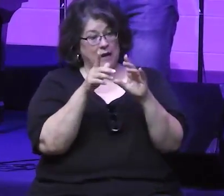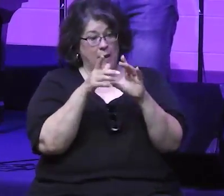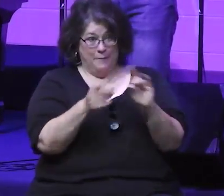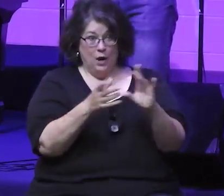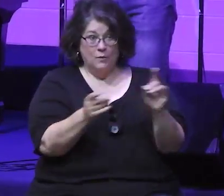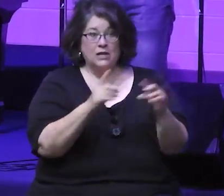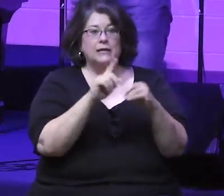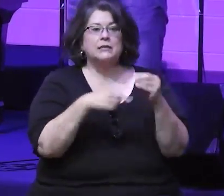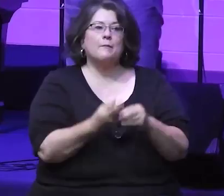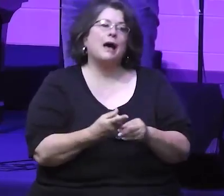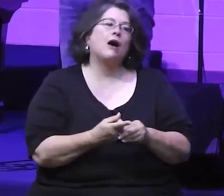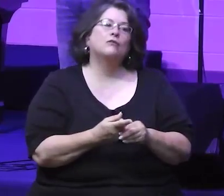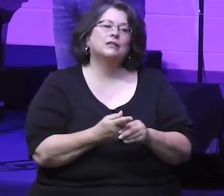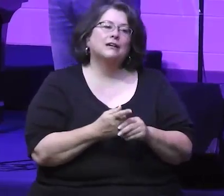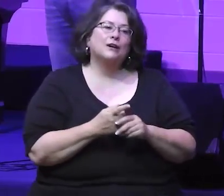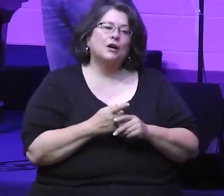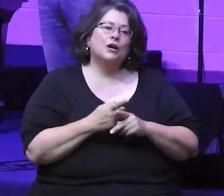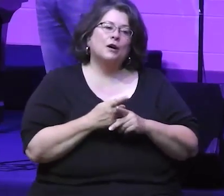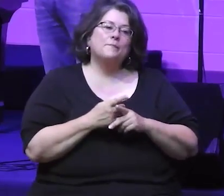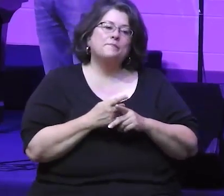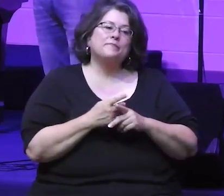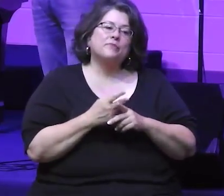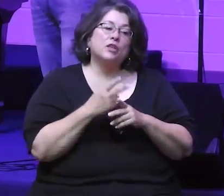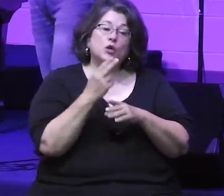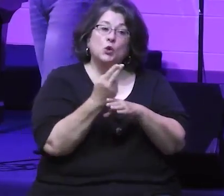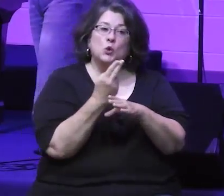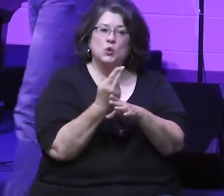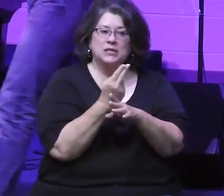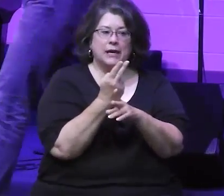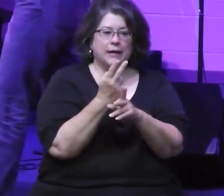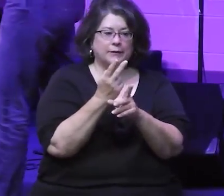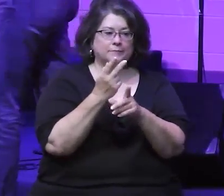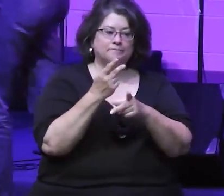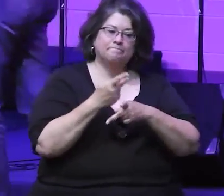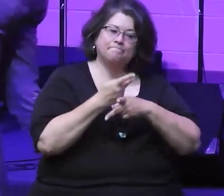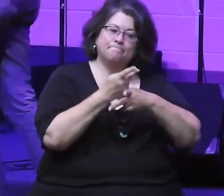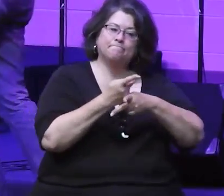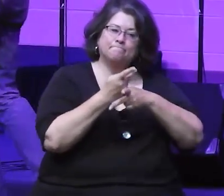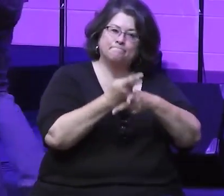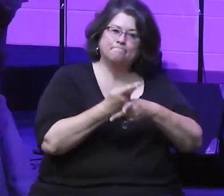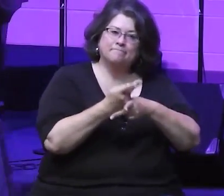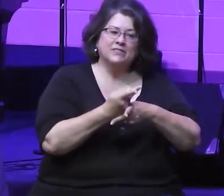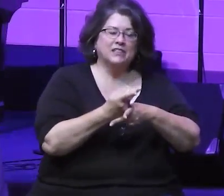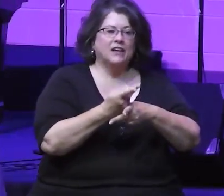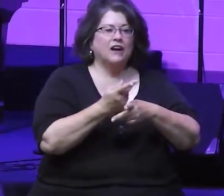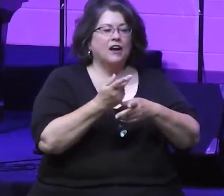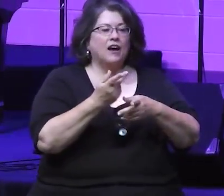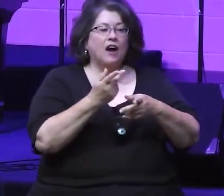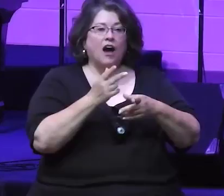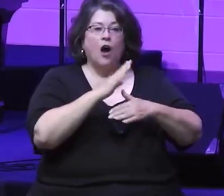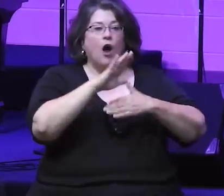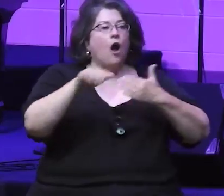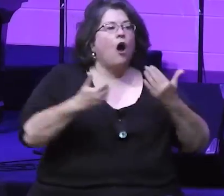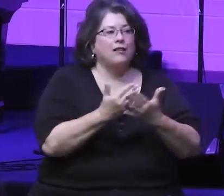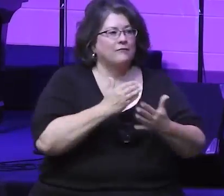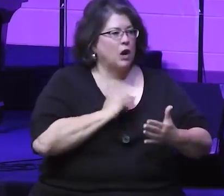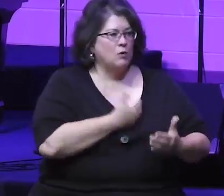life stewardship. And it just uses money as a metaphor, the investment of money as a metaphor for what we're really supposed to be paying attention